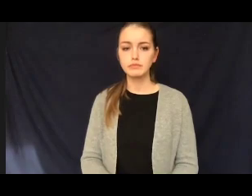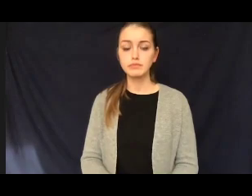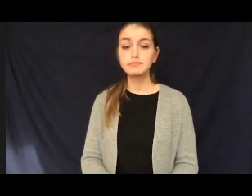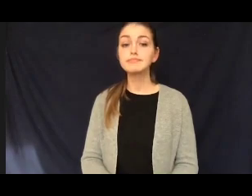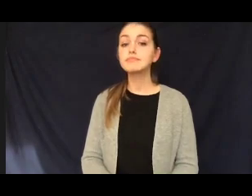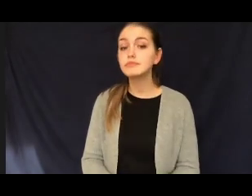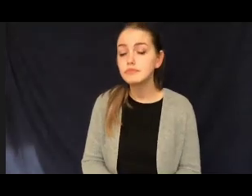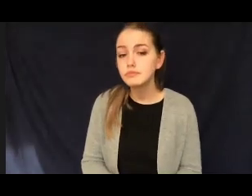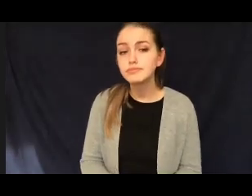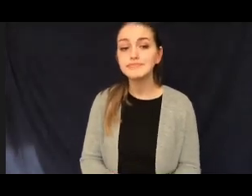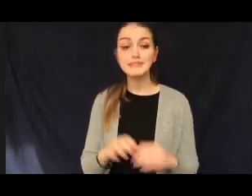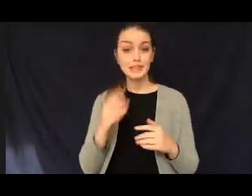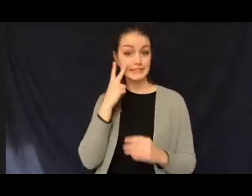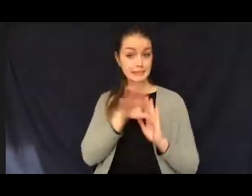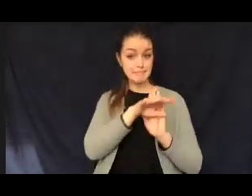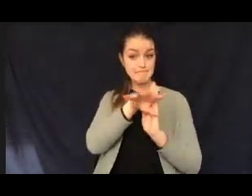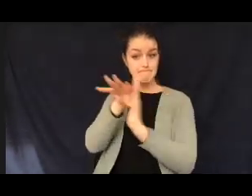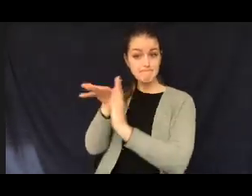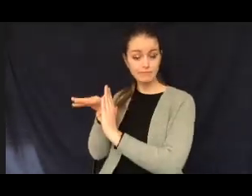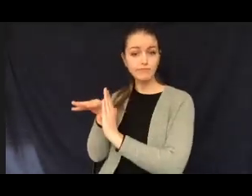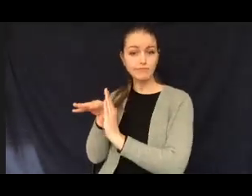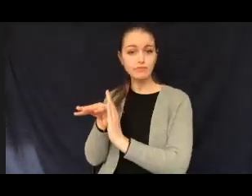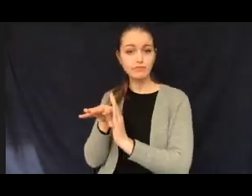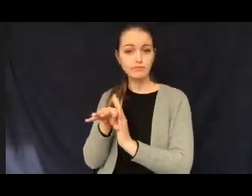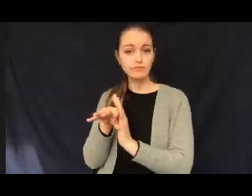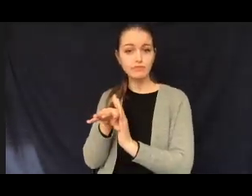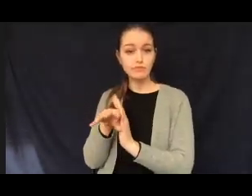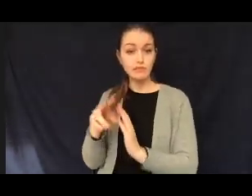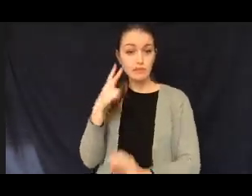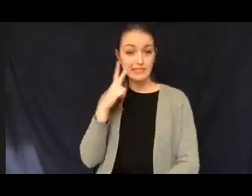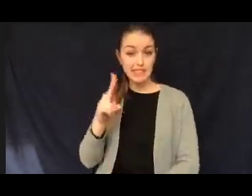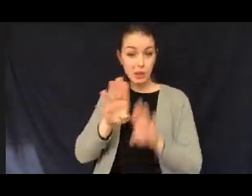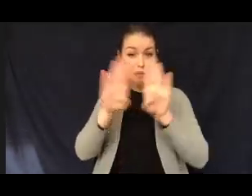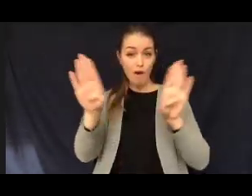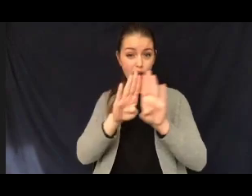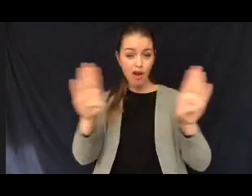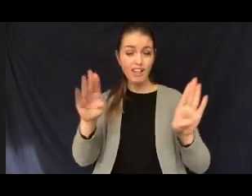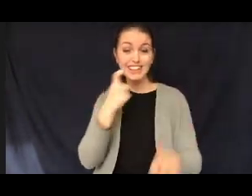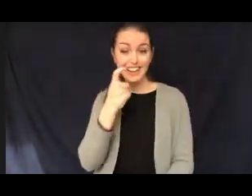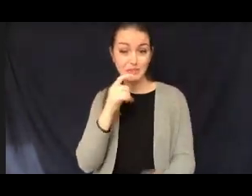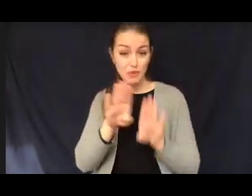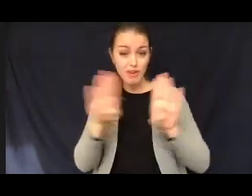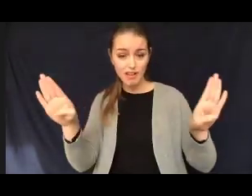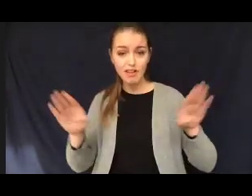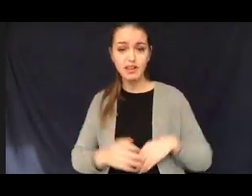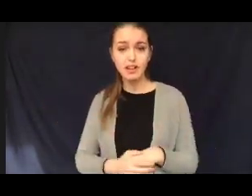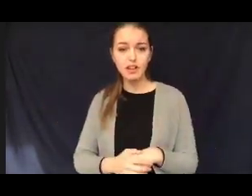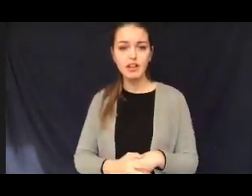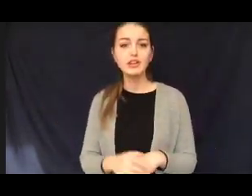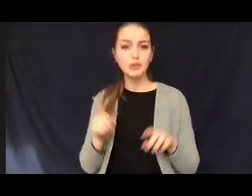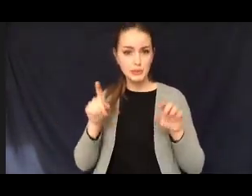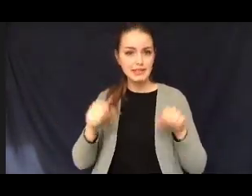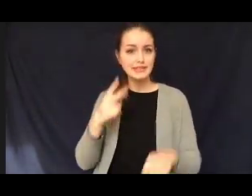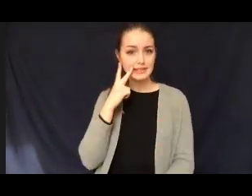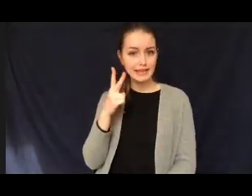if we bring the camera back here and turn around and look at this wall of glass, you can see that